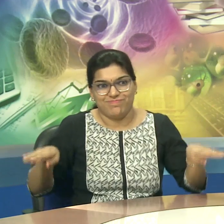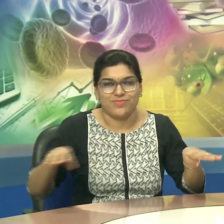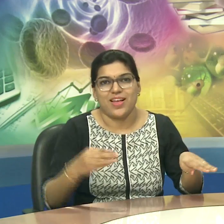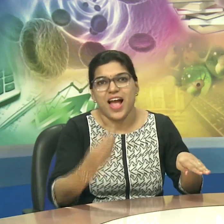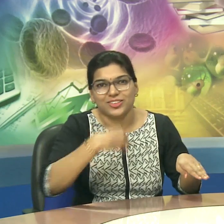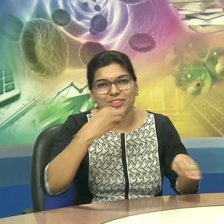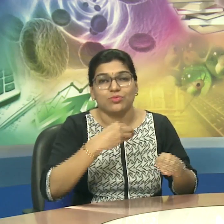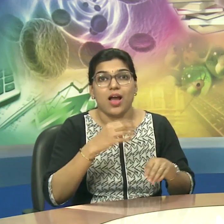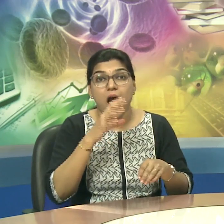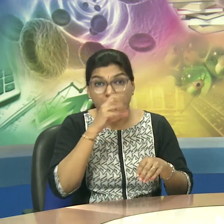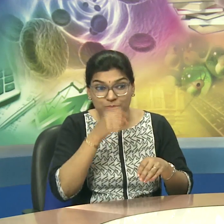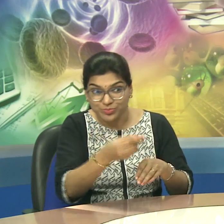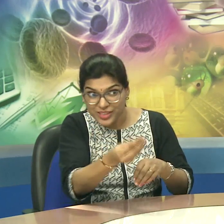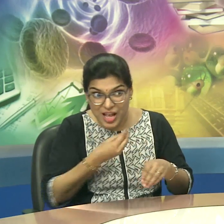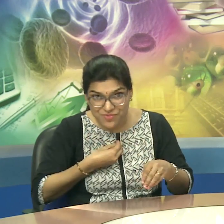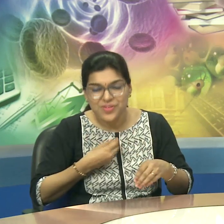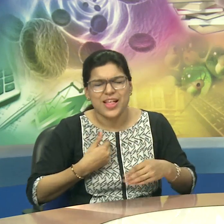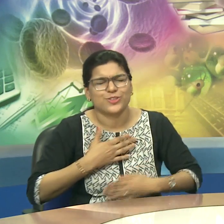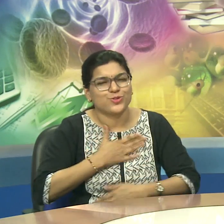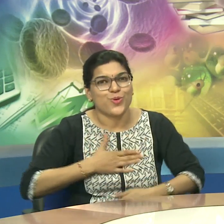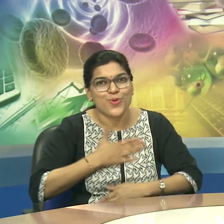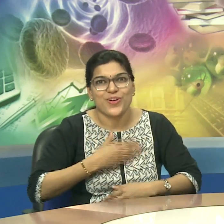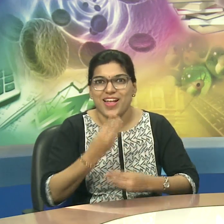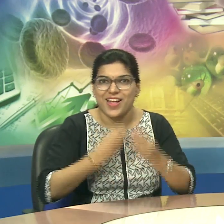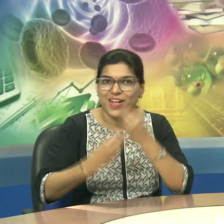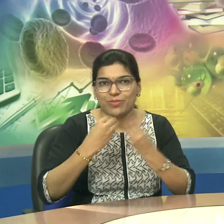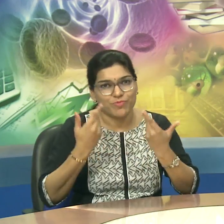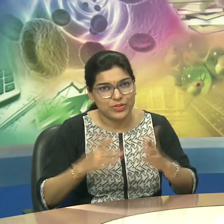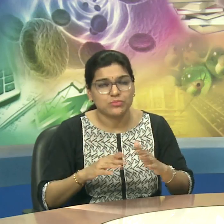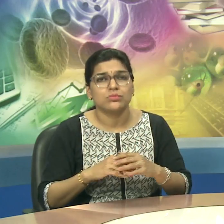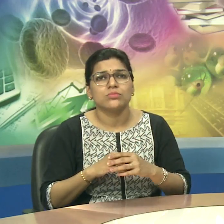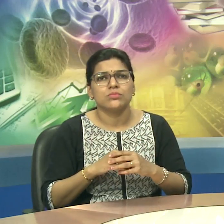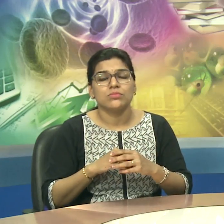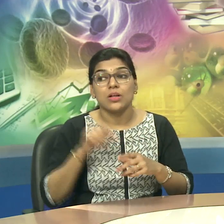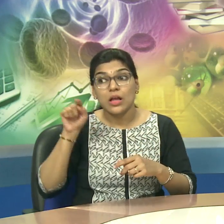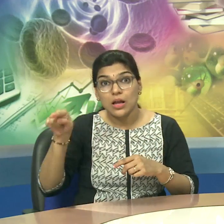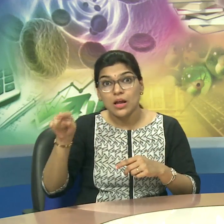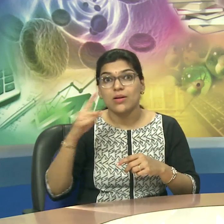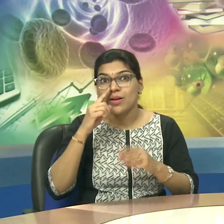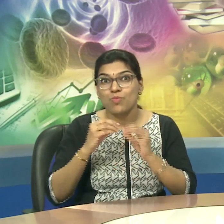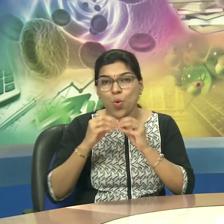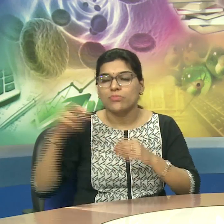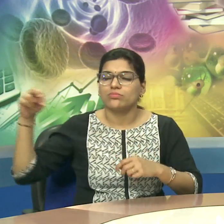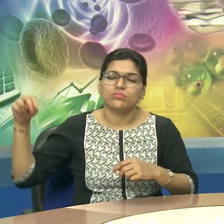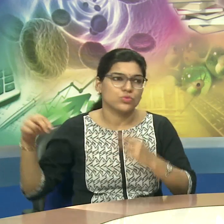The bird was happy to see the mango and the bird started enjoying